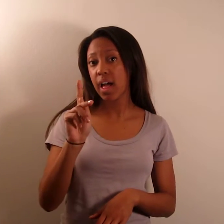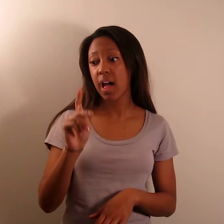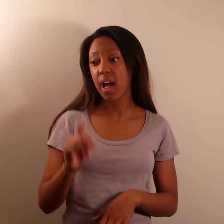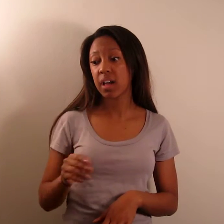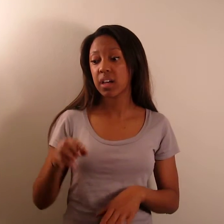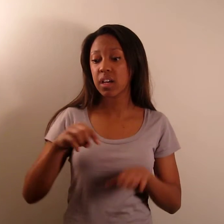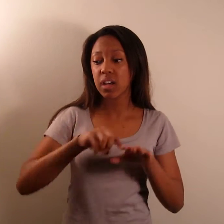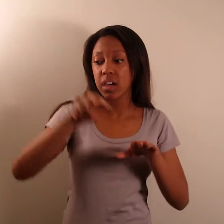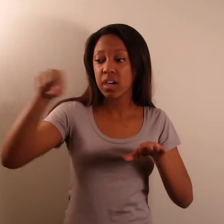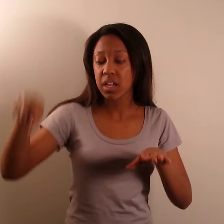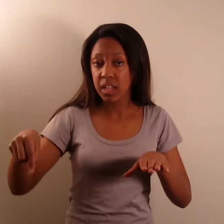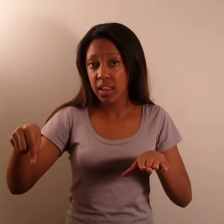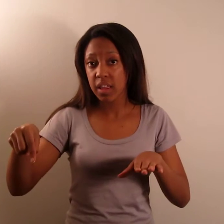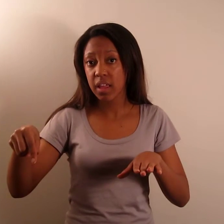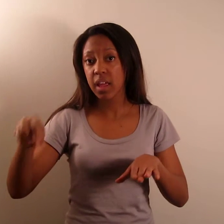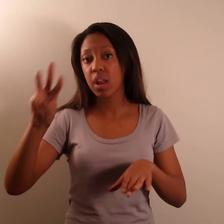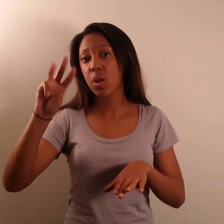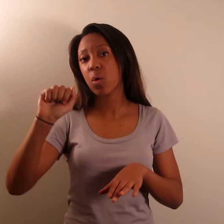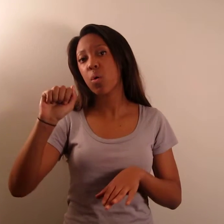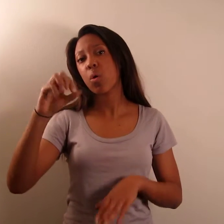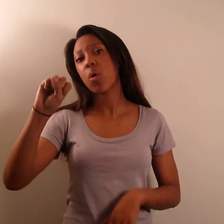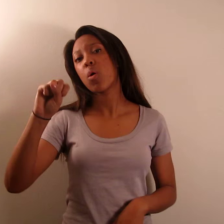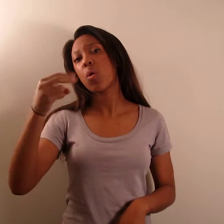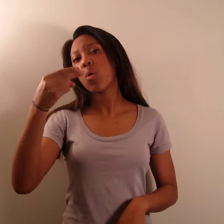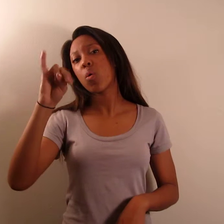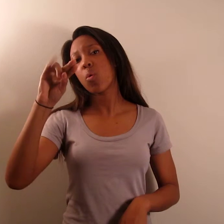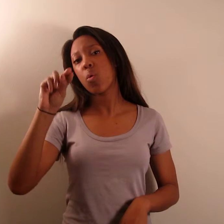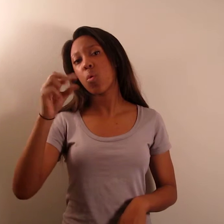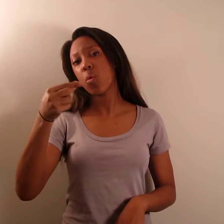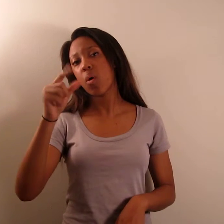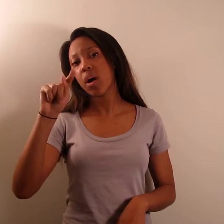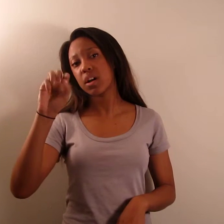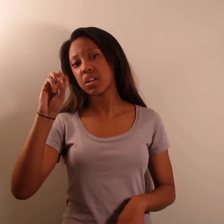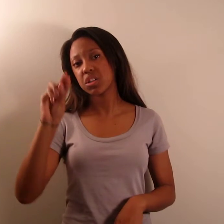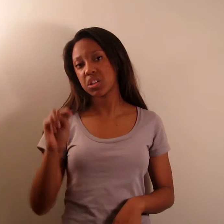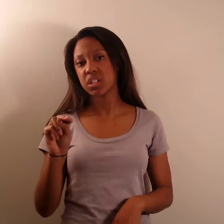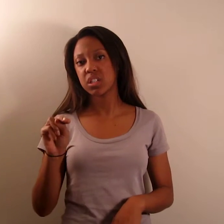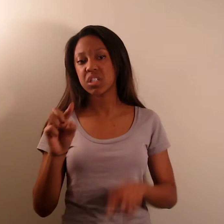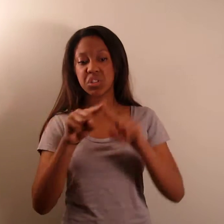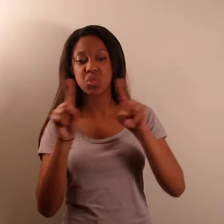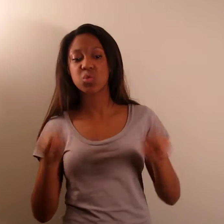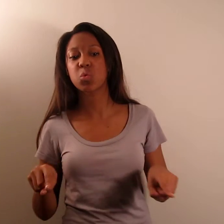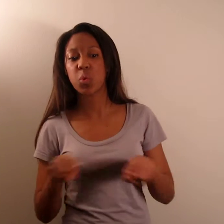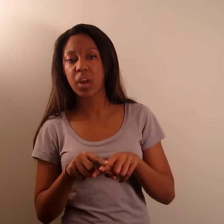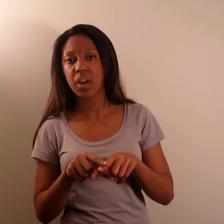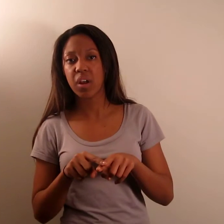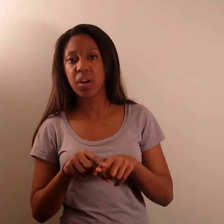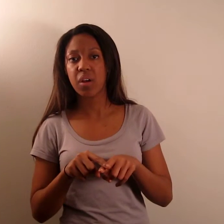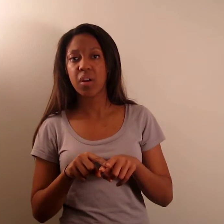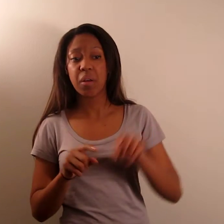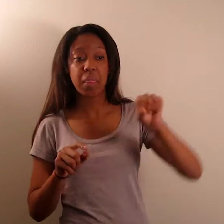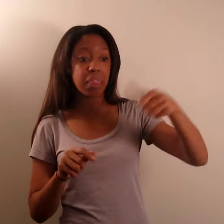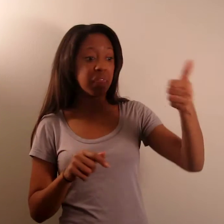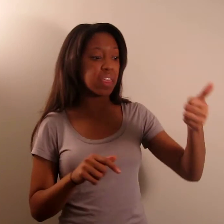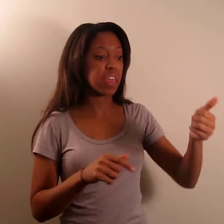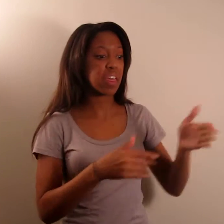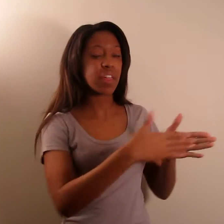of the affluent. If you walked to the other side, you were in Broadway, where Wanamaker Store